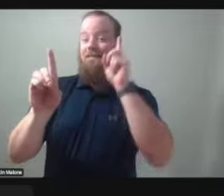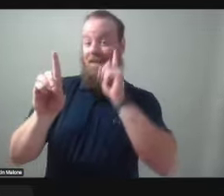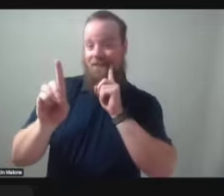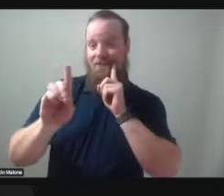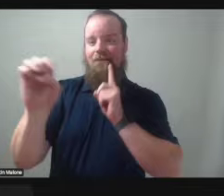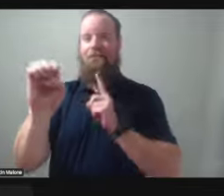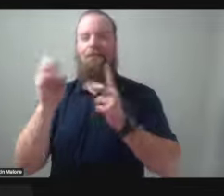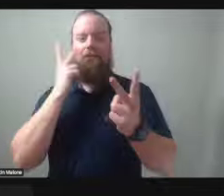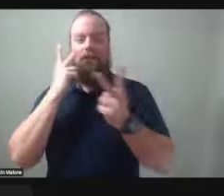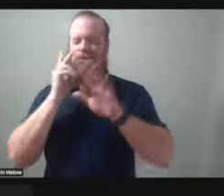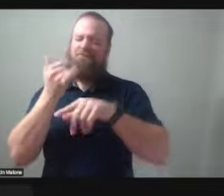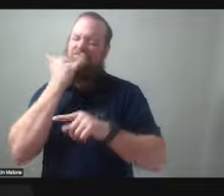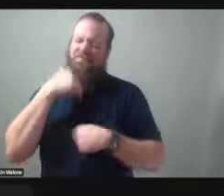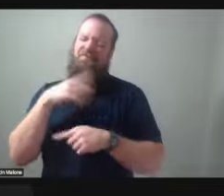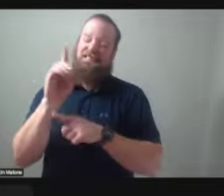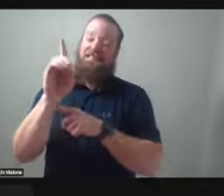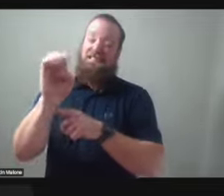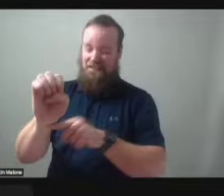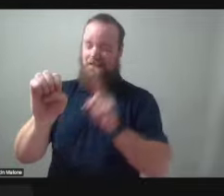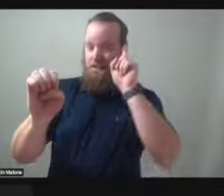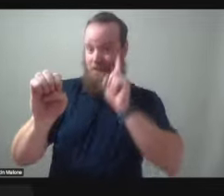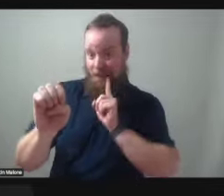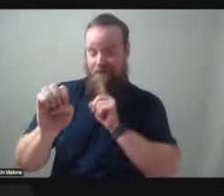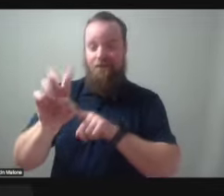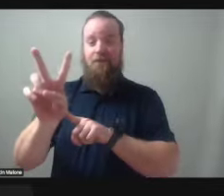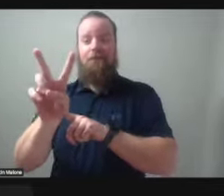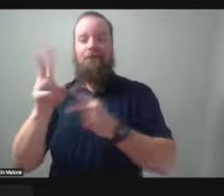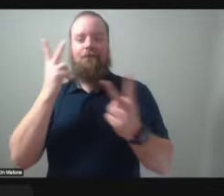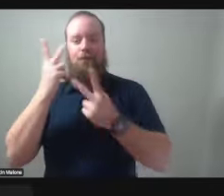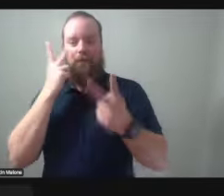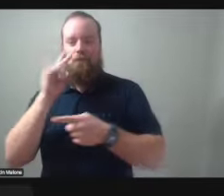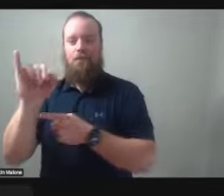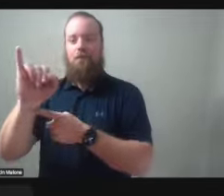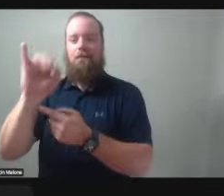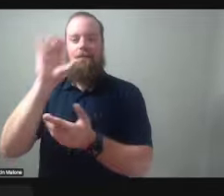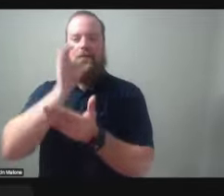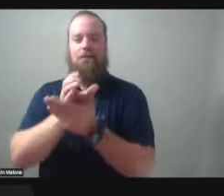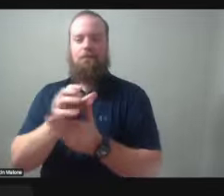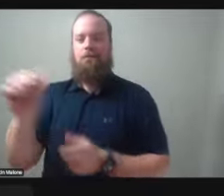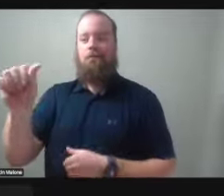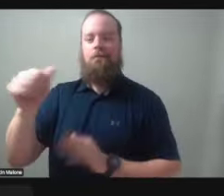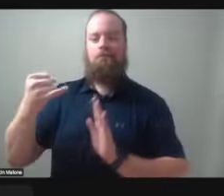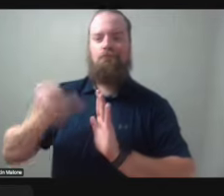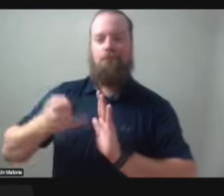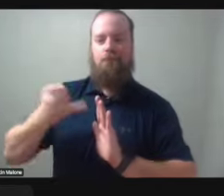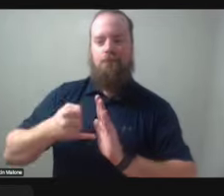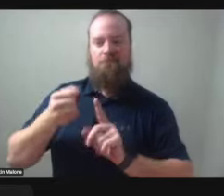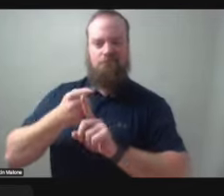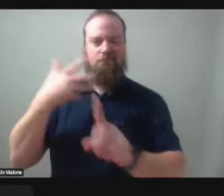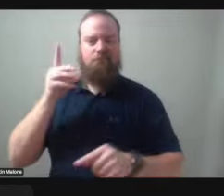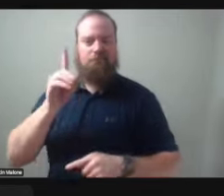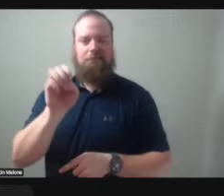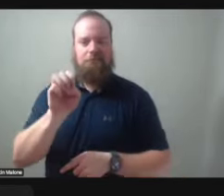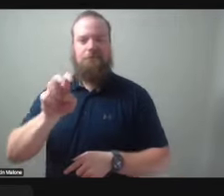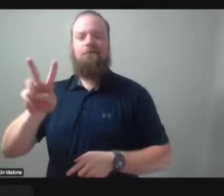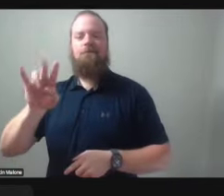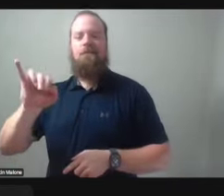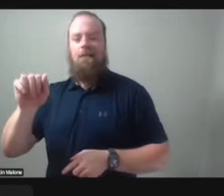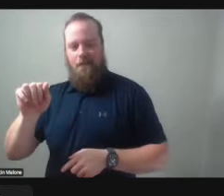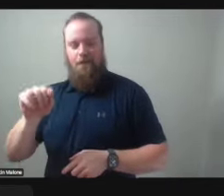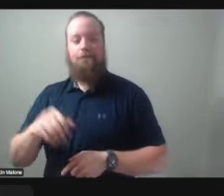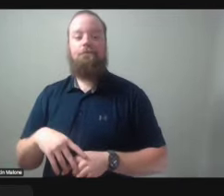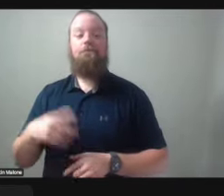So Devia, the DE in Devia stands for deaf, and the VIA